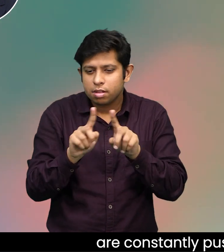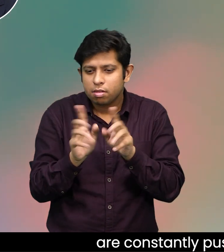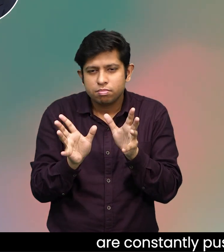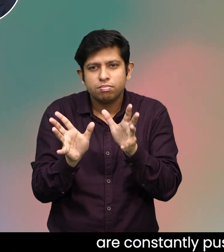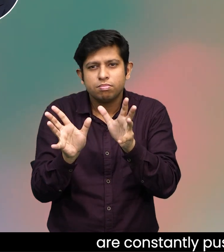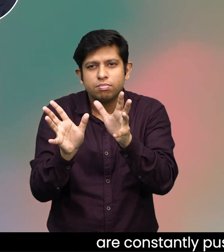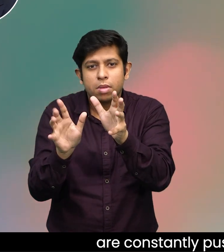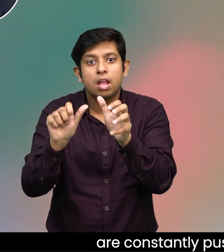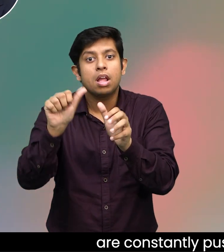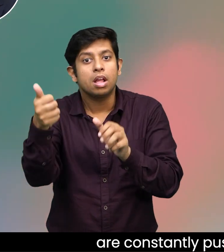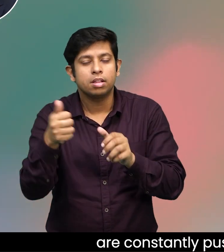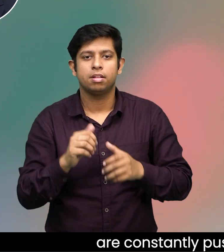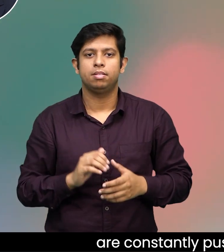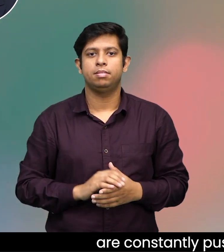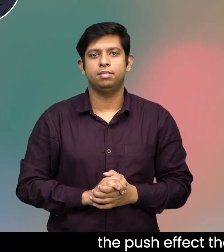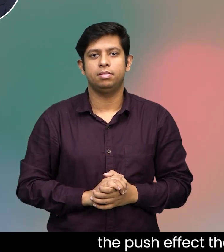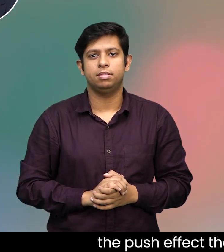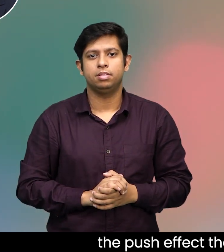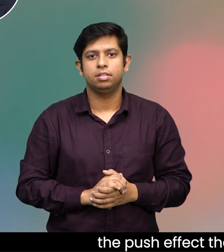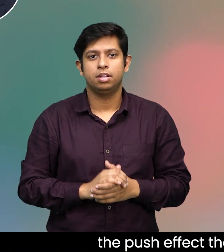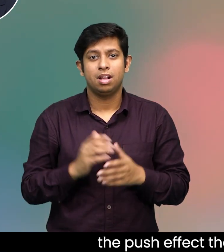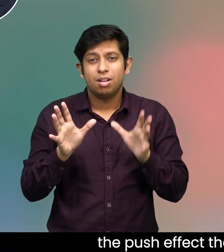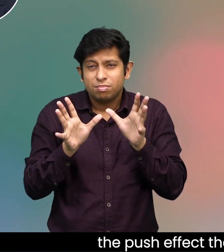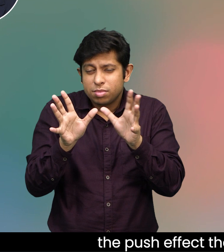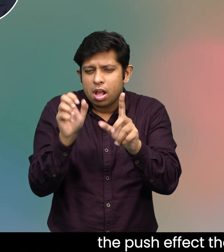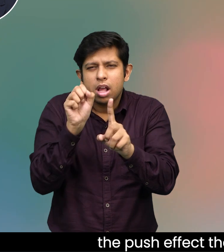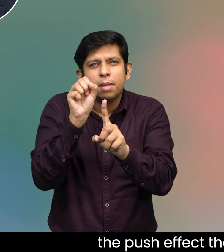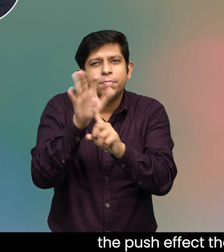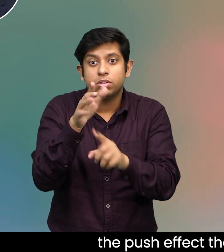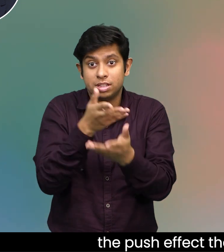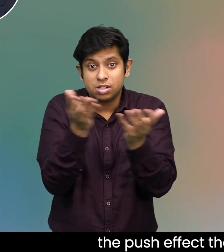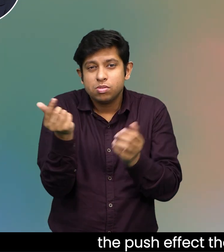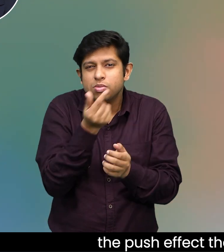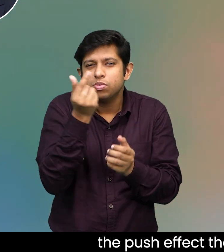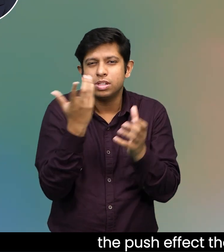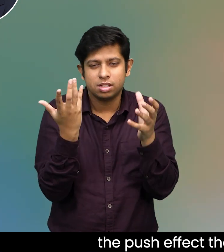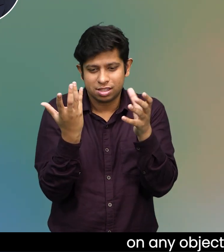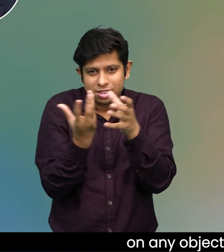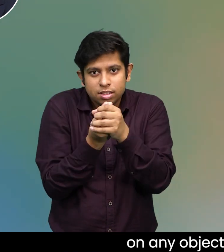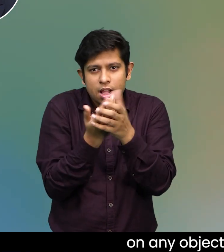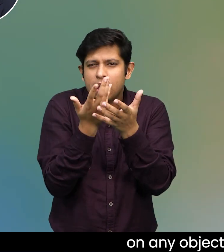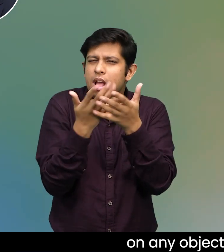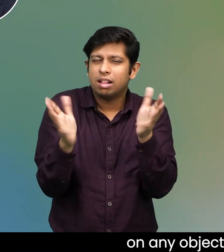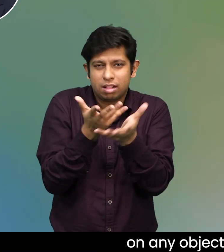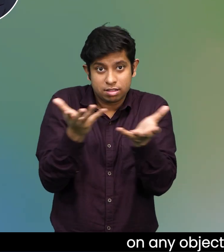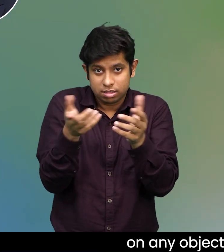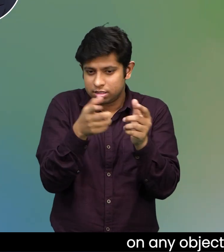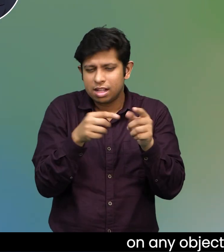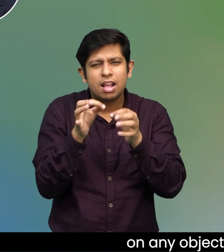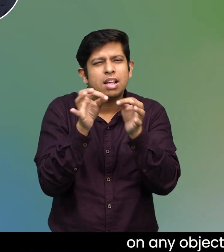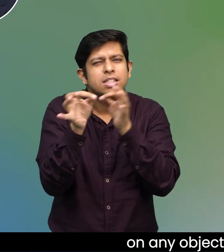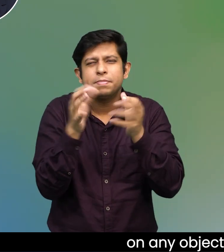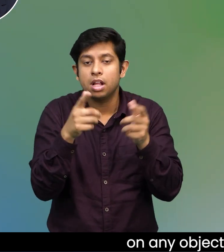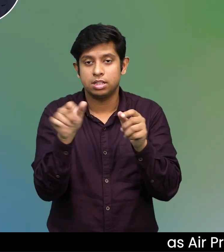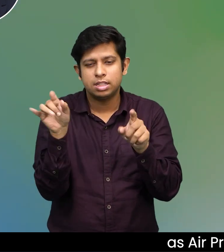pushing each other. The push effect they exert together on any object